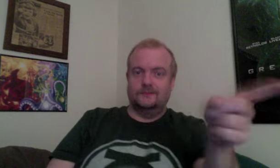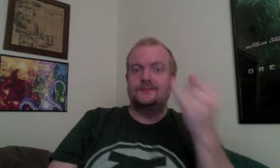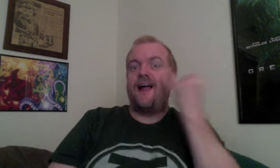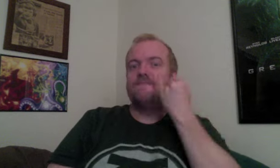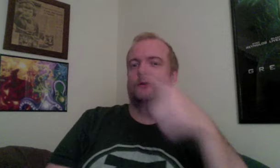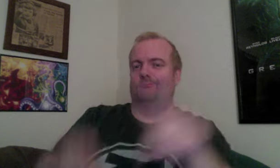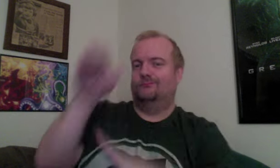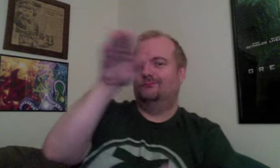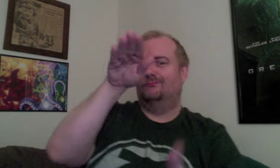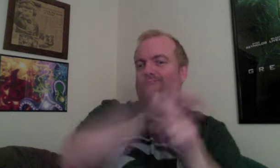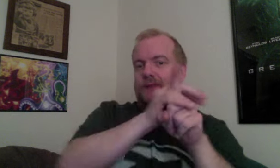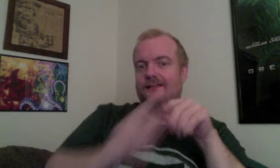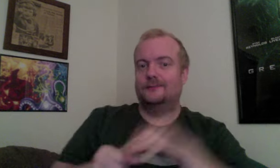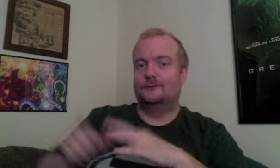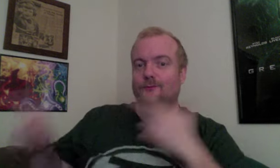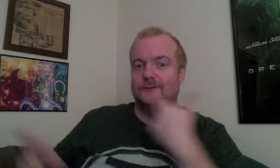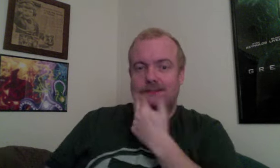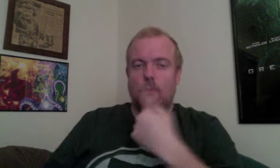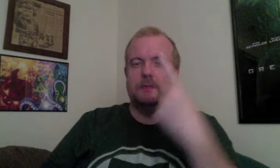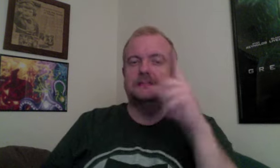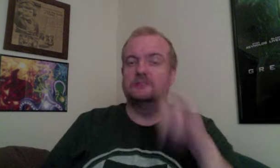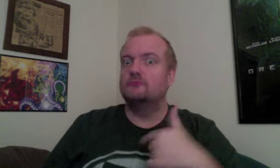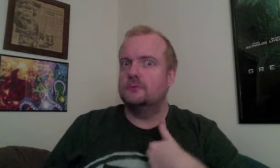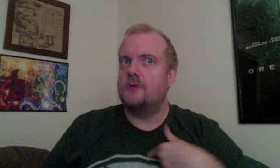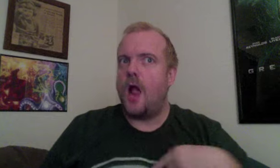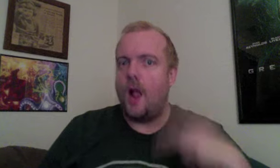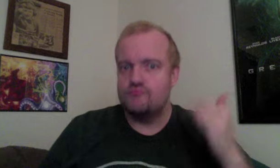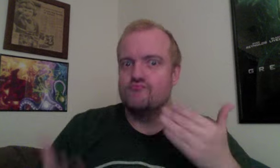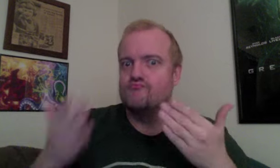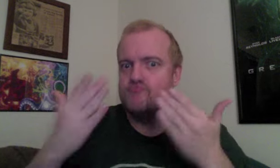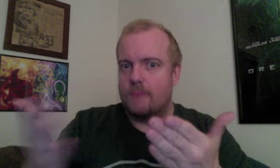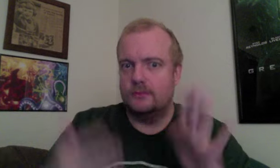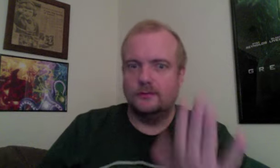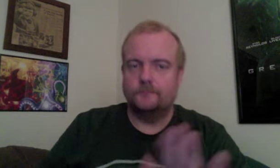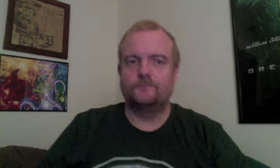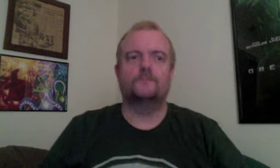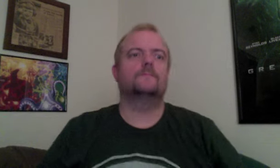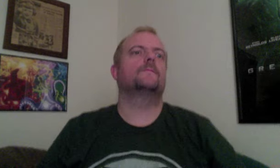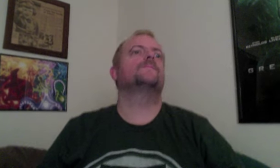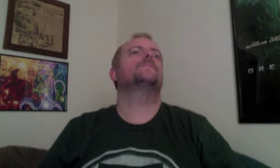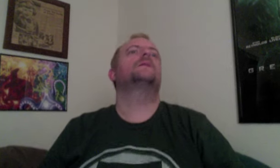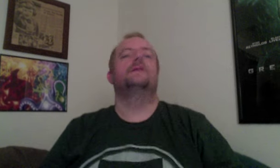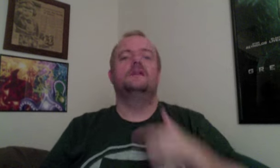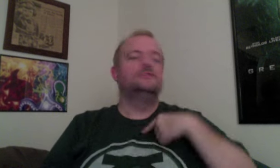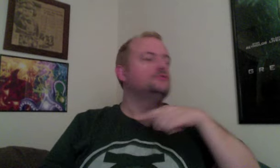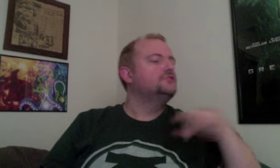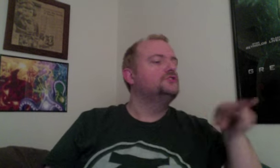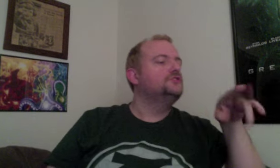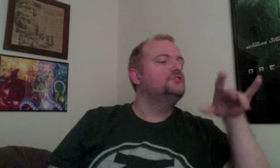Its trunk slowly turns to charcoal. It is burning, but not consumed, just as the Bible describes.